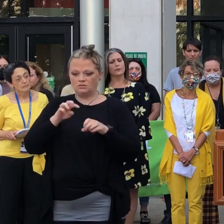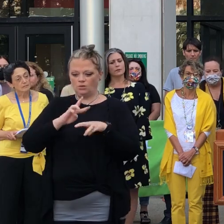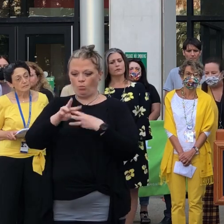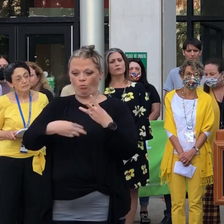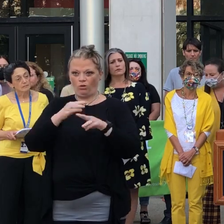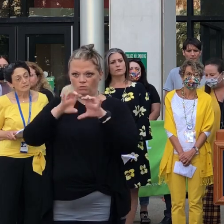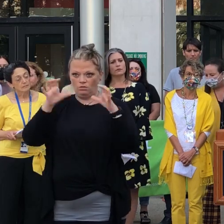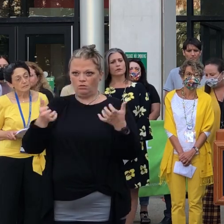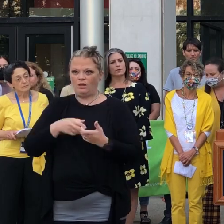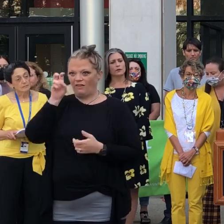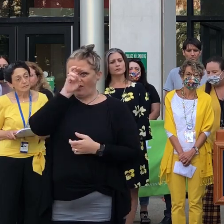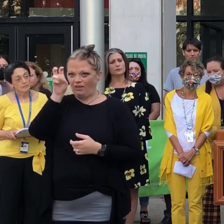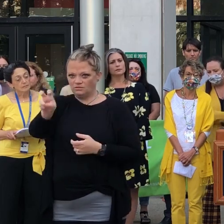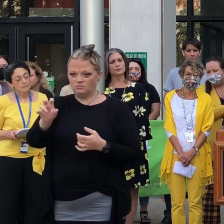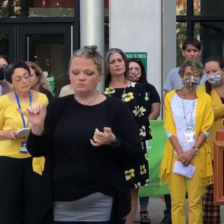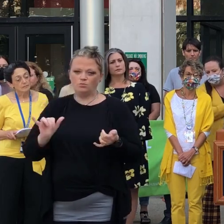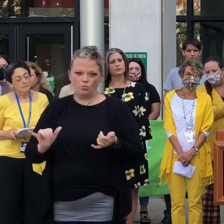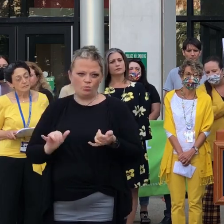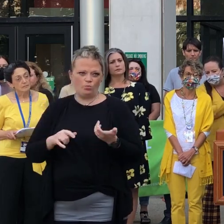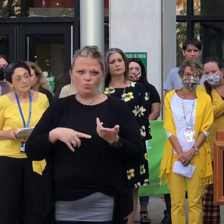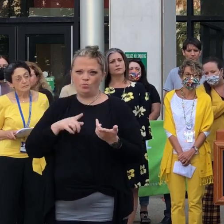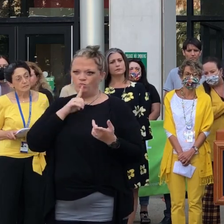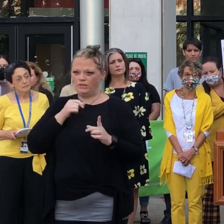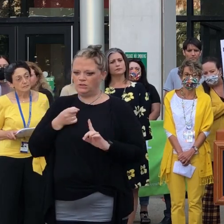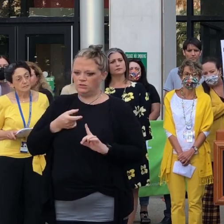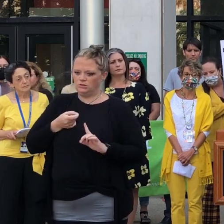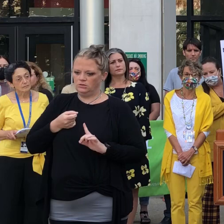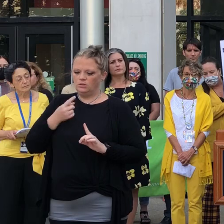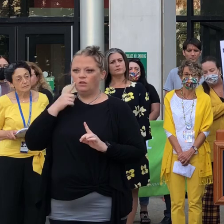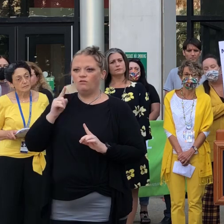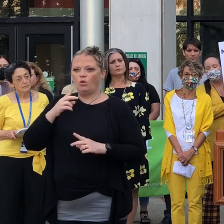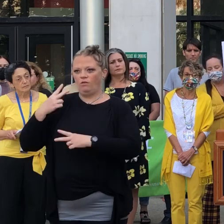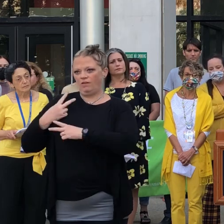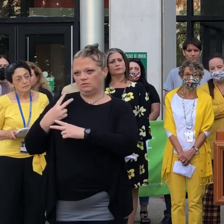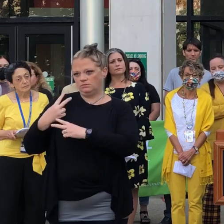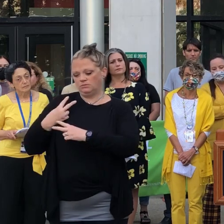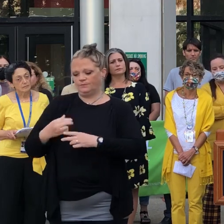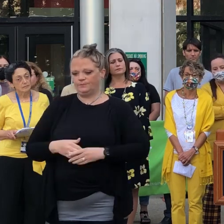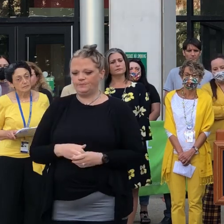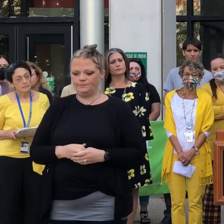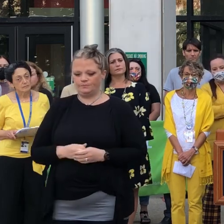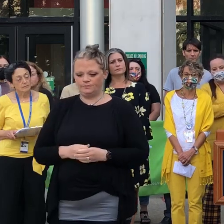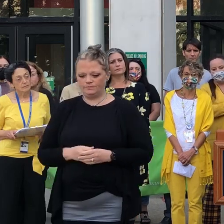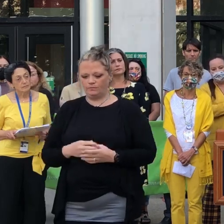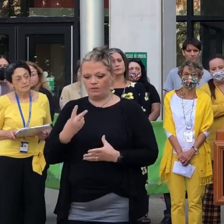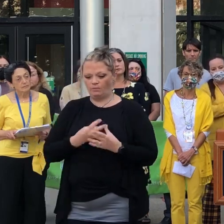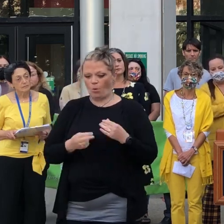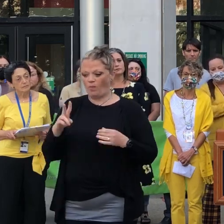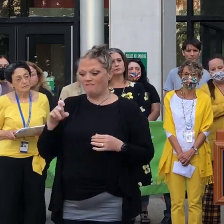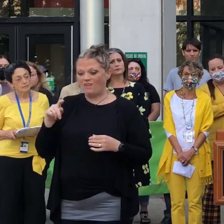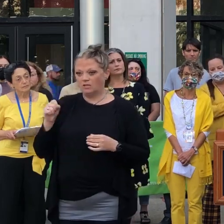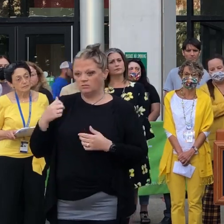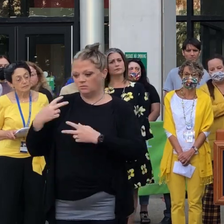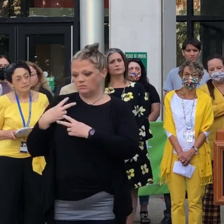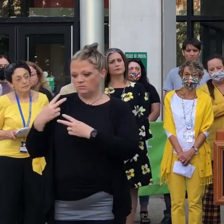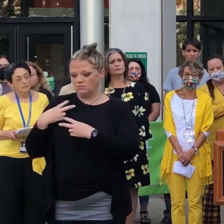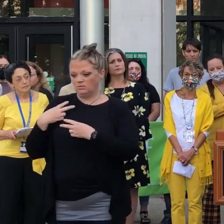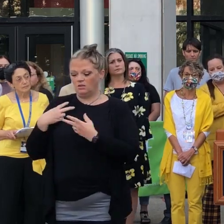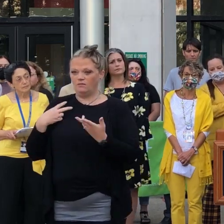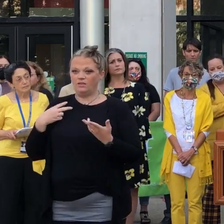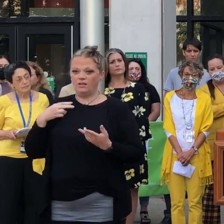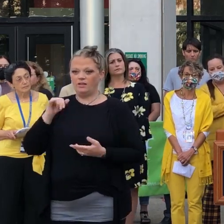in Afghanistan have been very triggering for veterans, both veterans of the Iraq